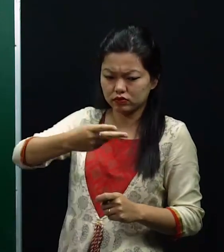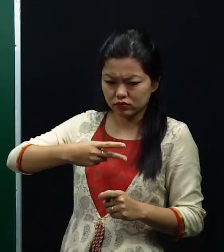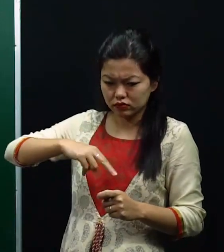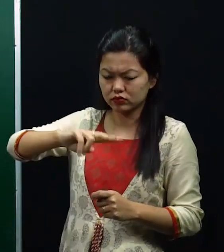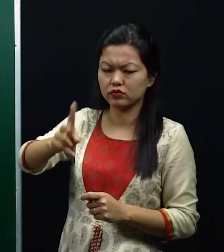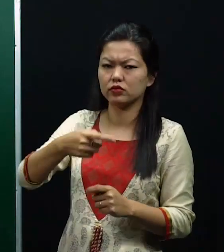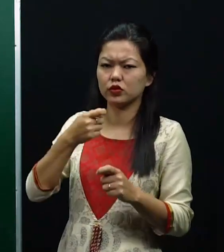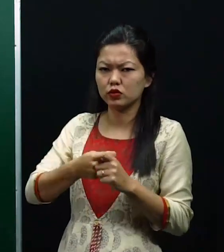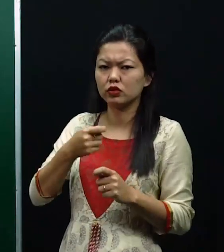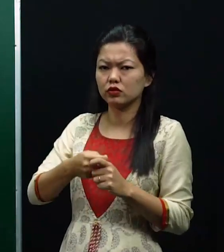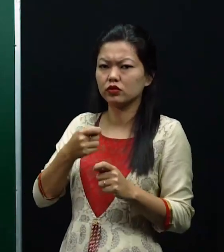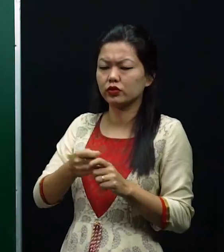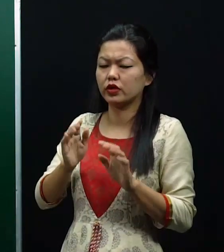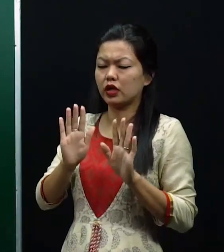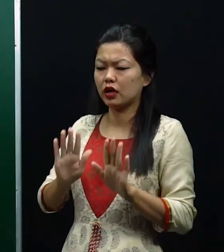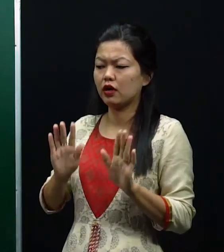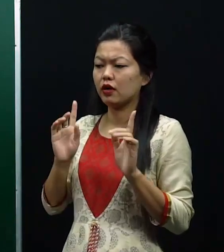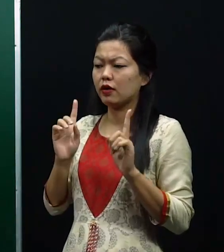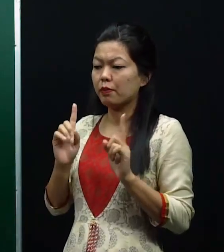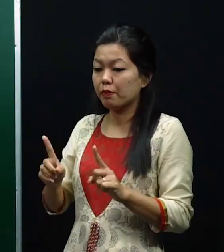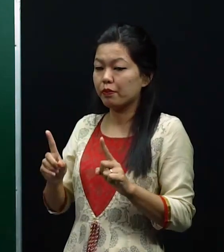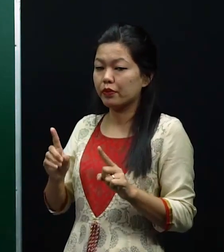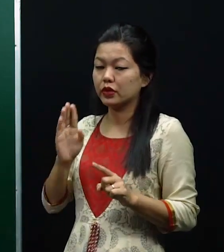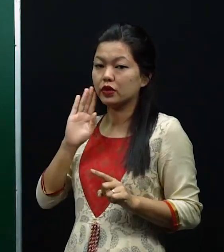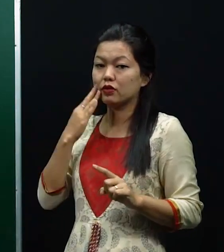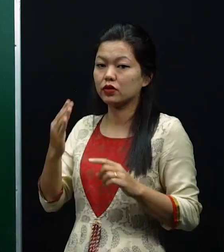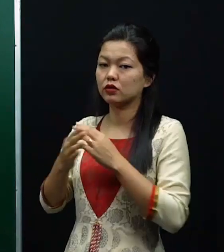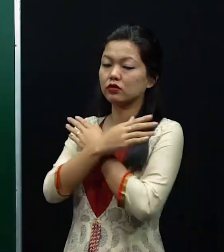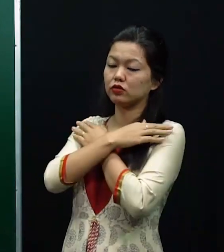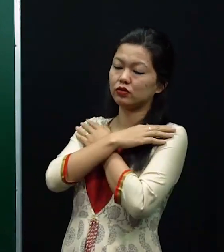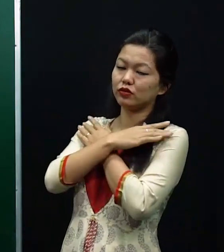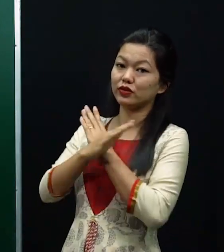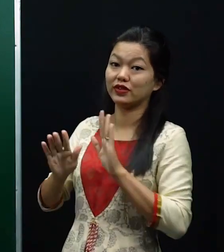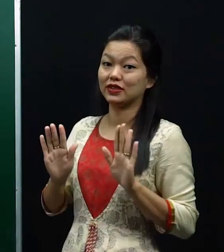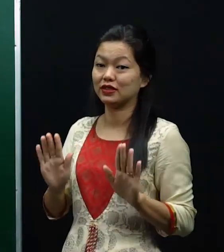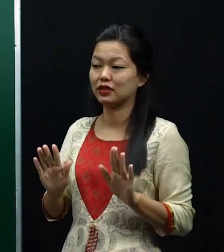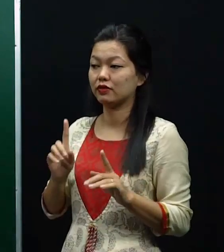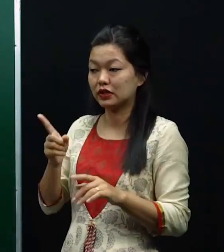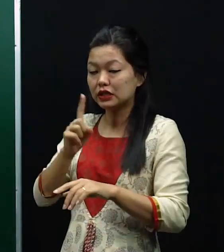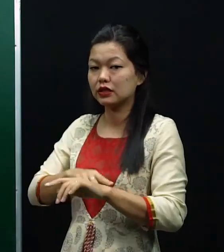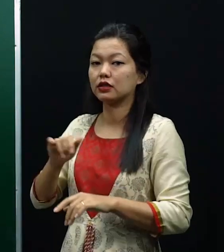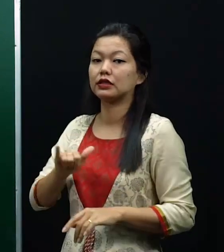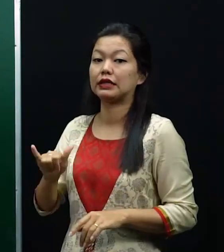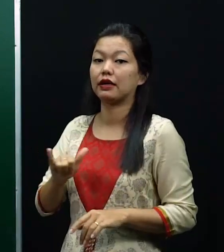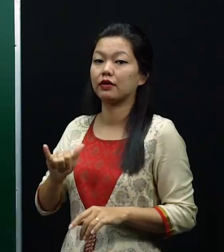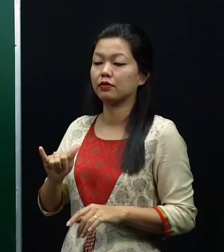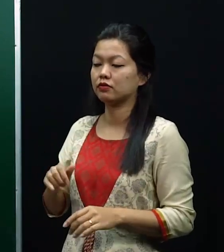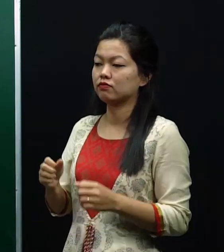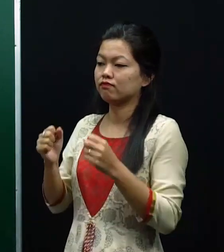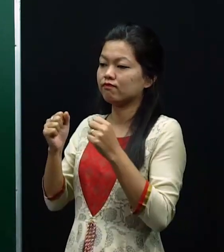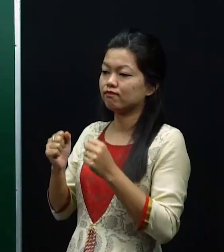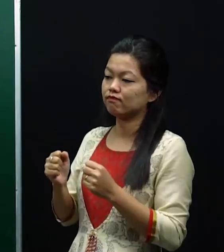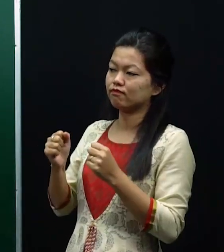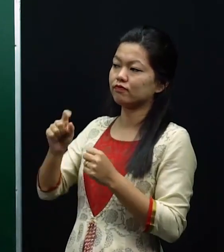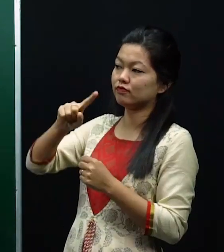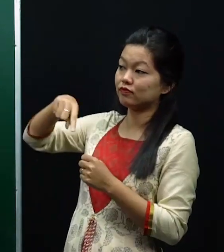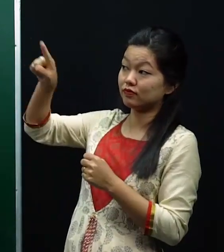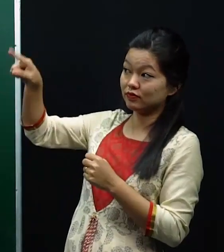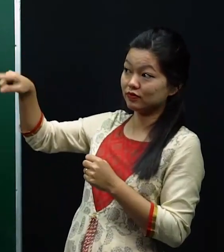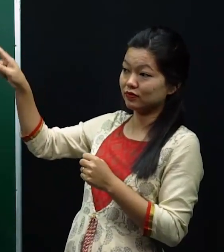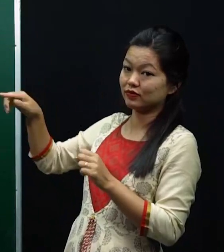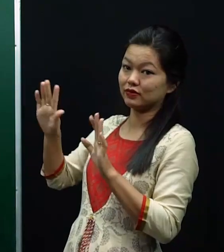he considered this man to be like his teacher. He did not do any formal schooling. He did not go to school like us, but